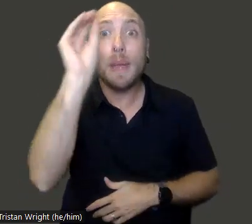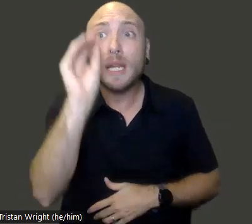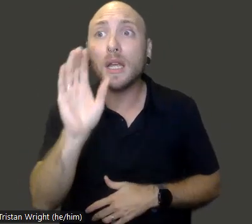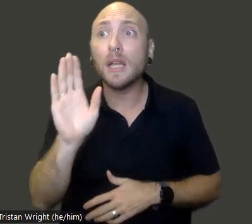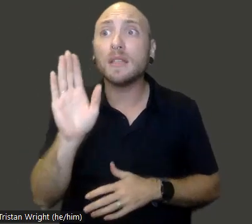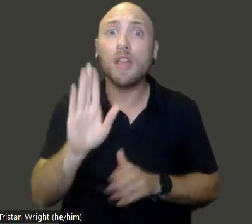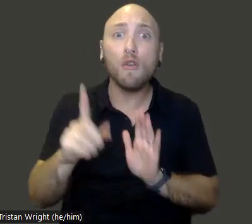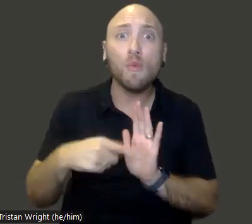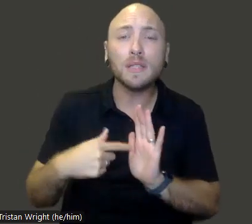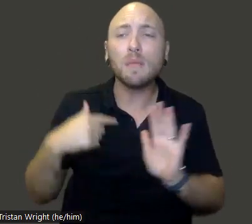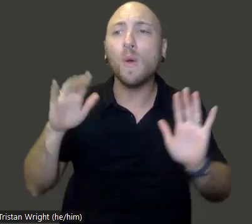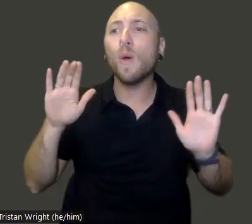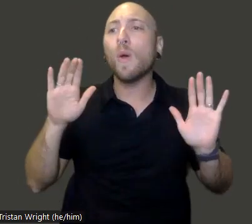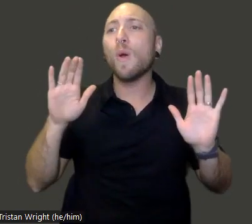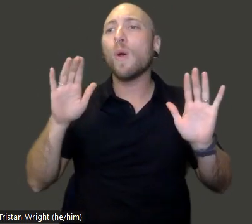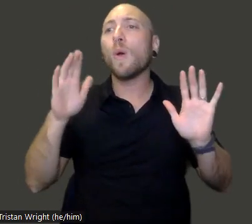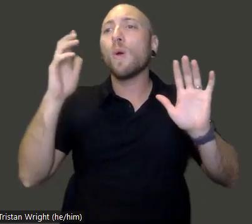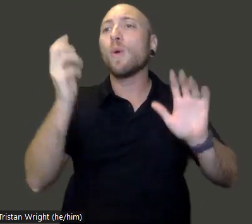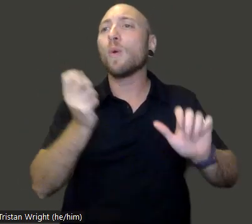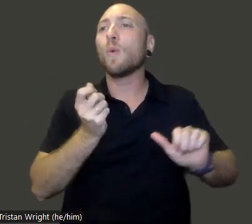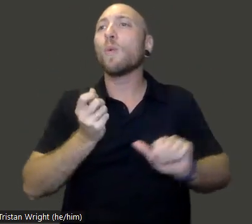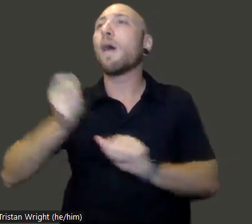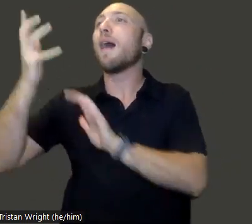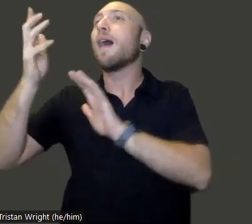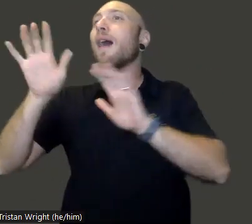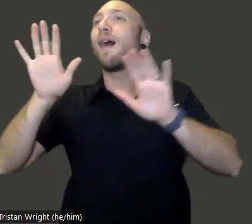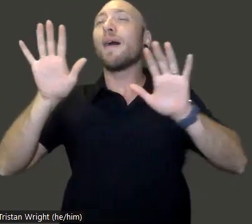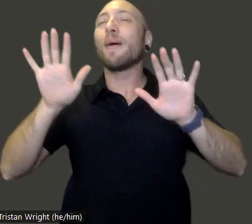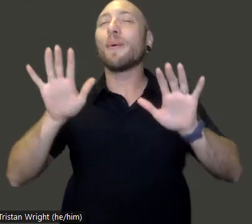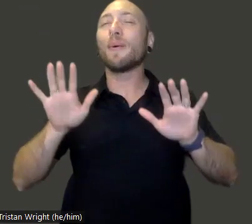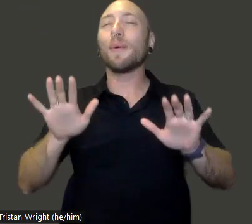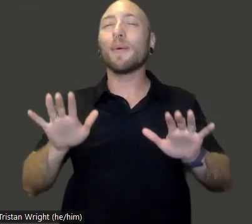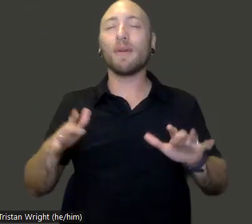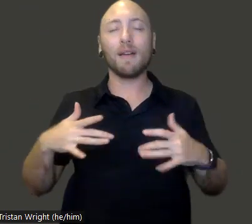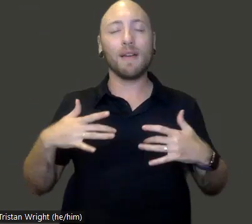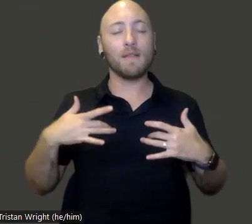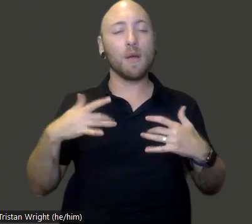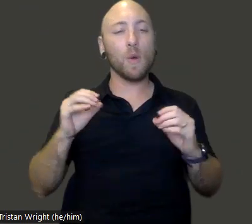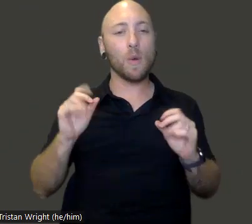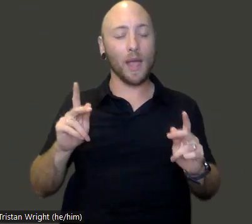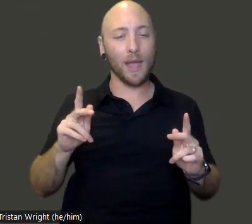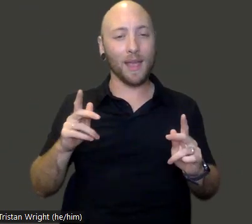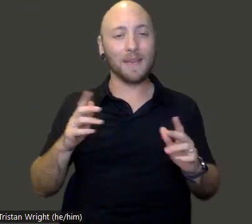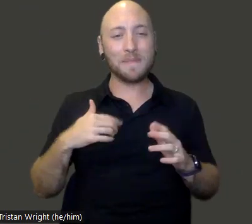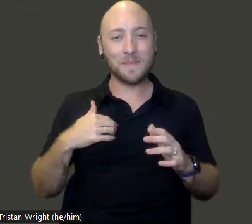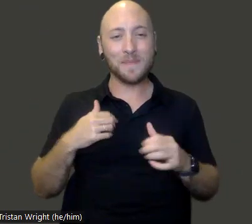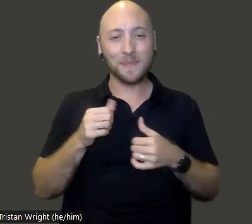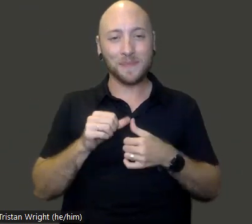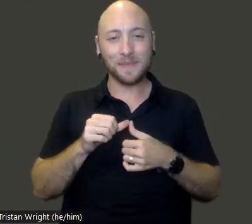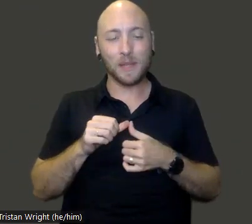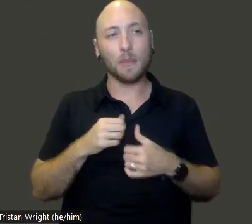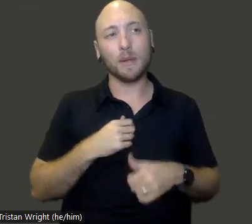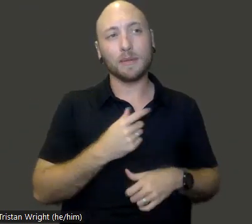like that. It was just everything was okay. And I remember stumbling back with my dad to the